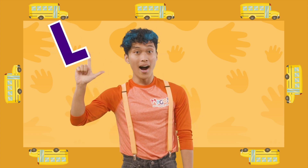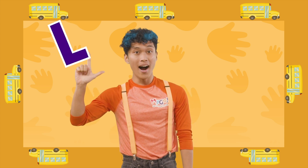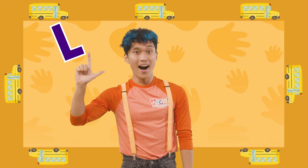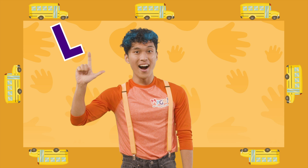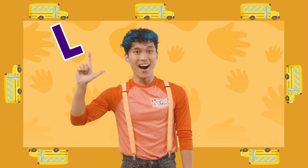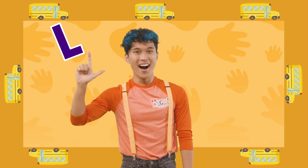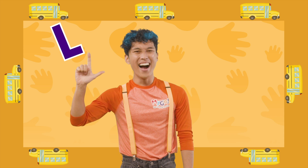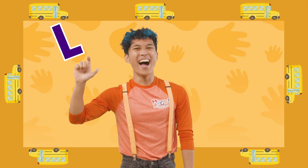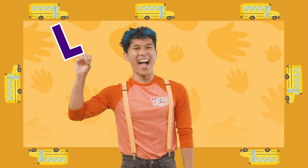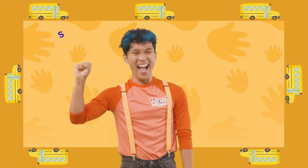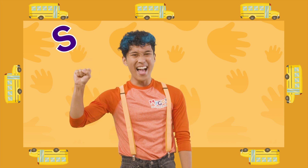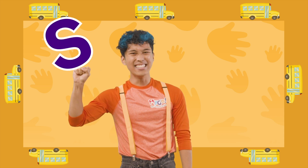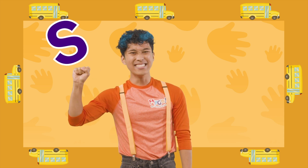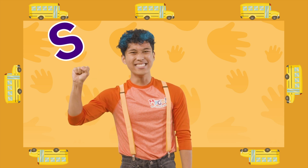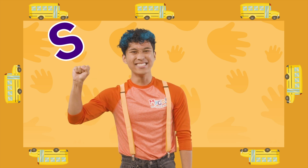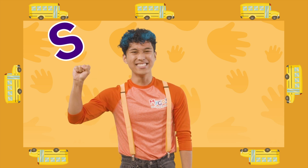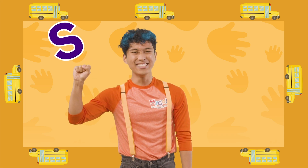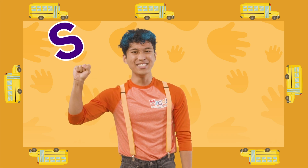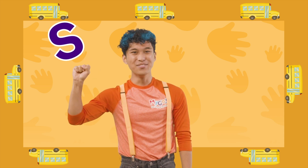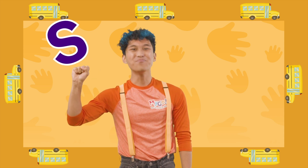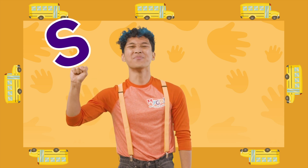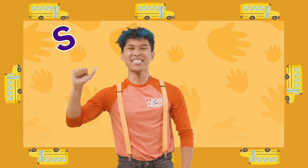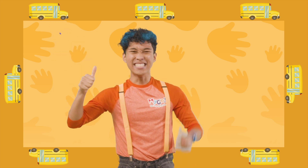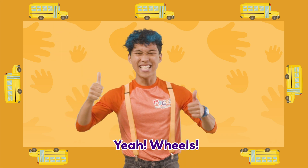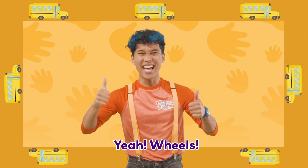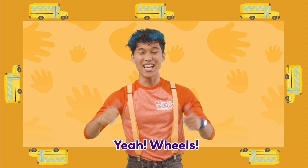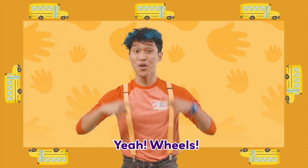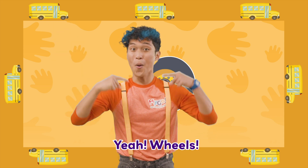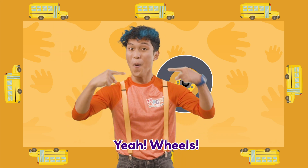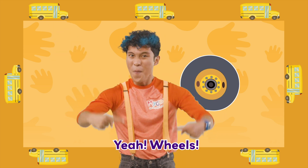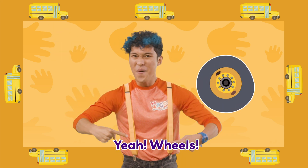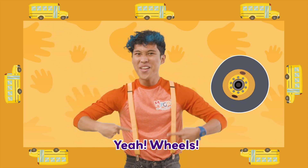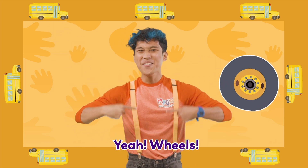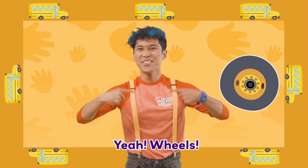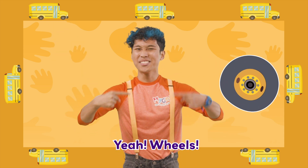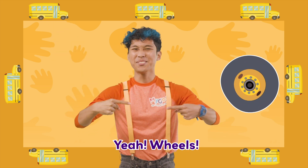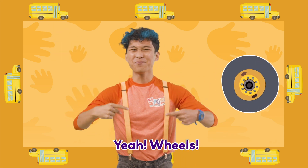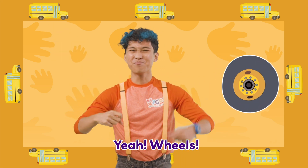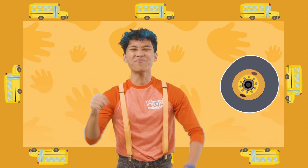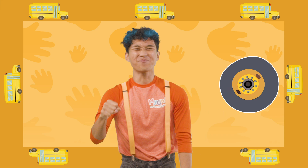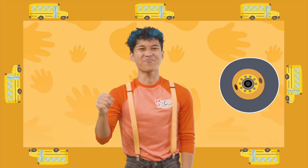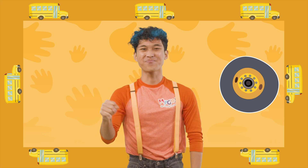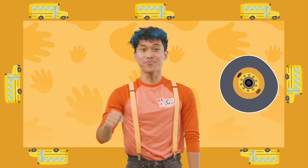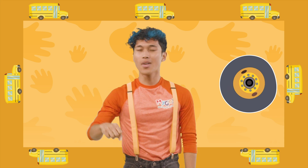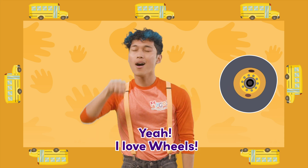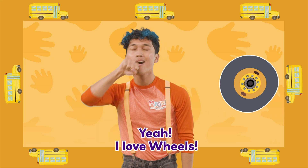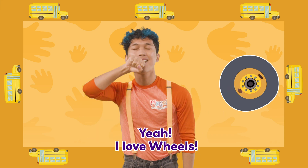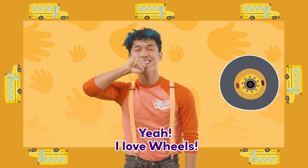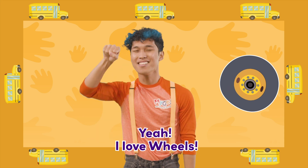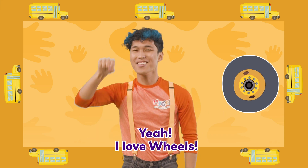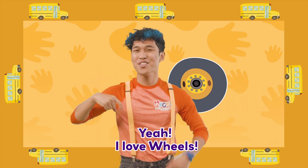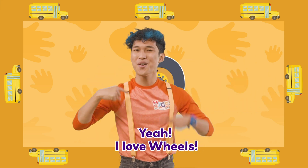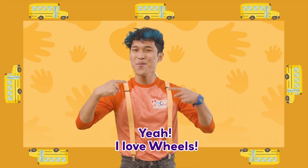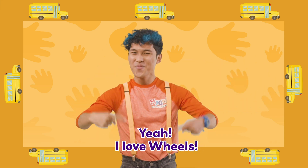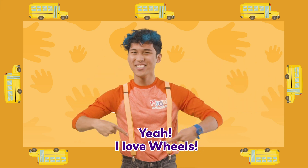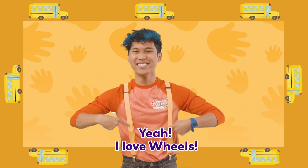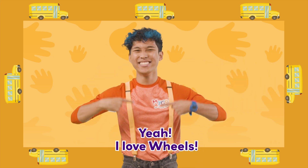L S. Yeah, wheels. Yeah, I love